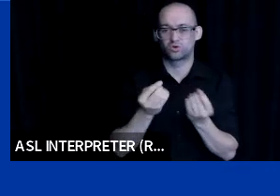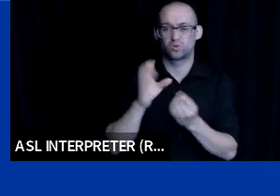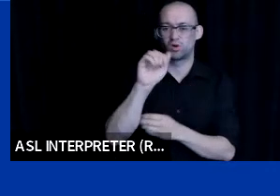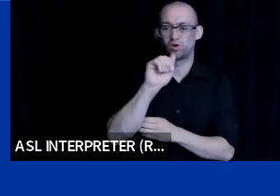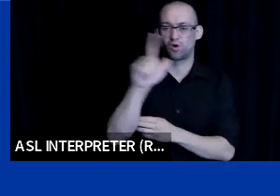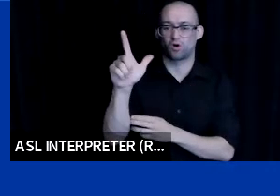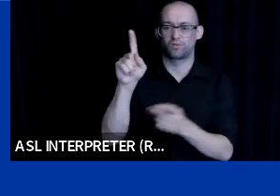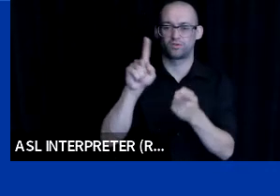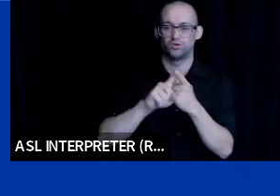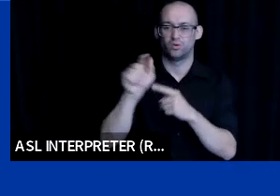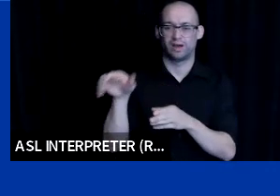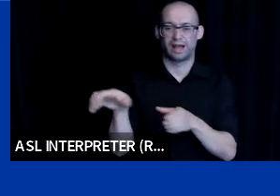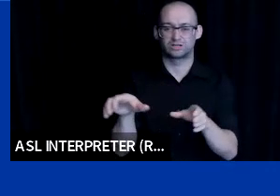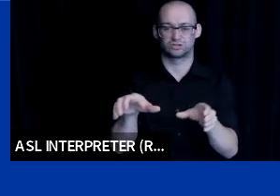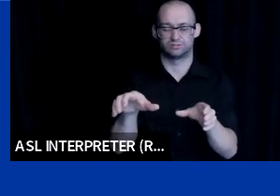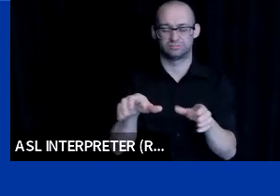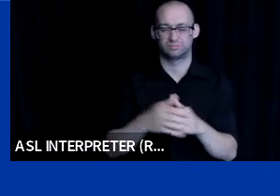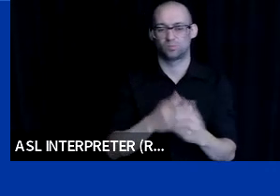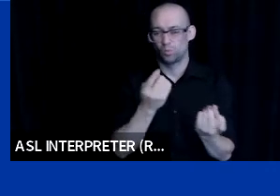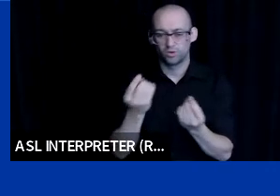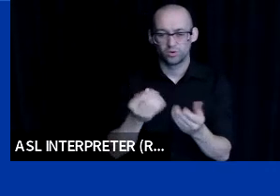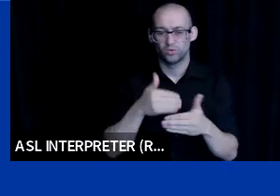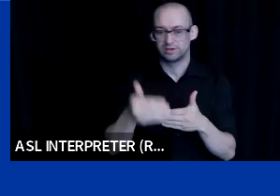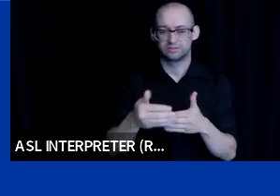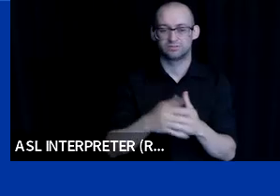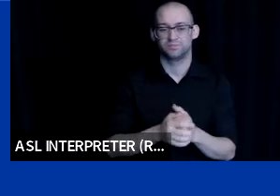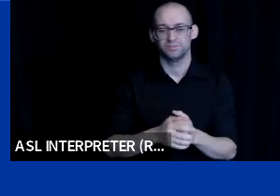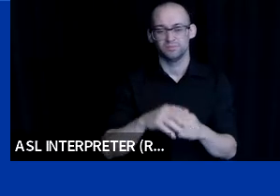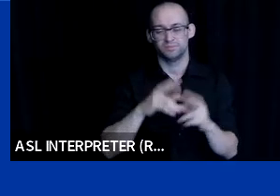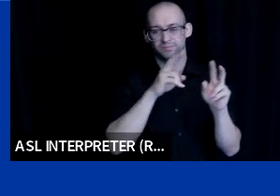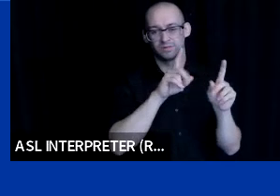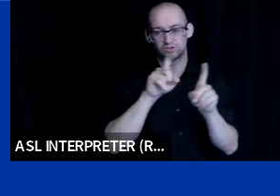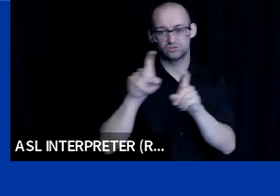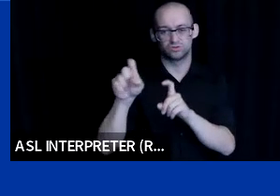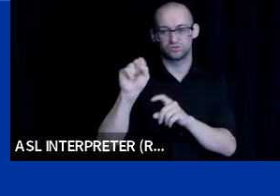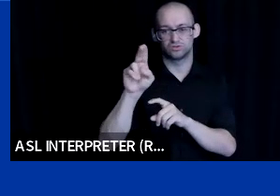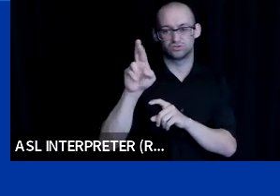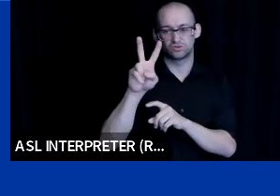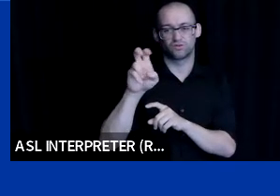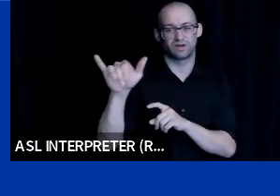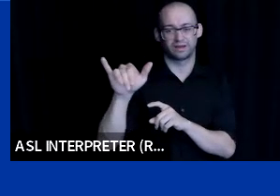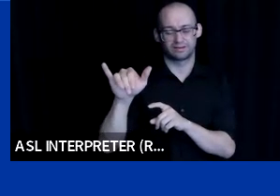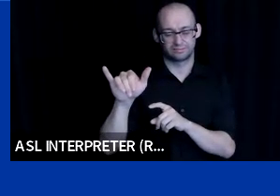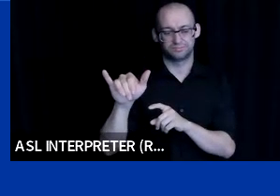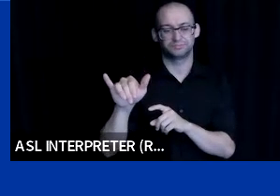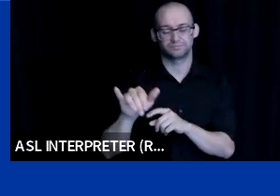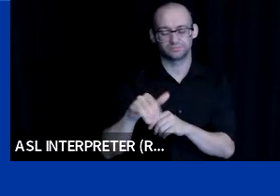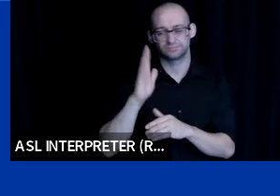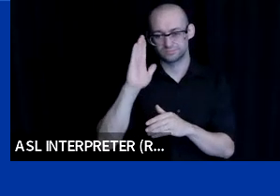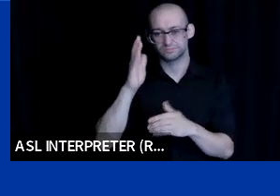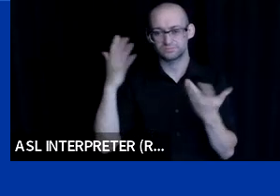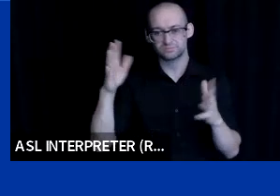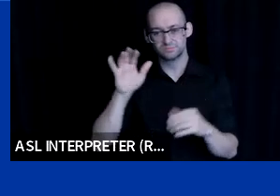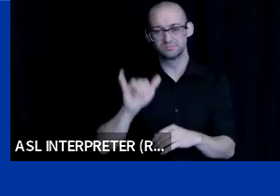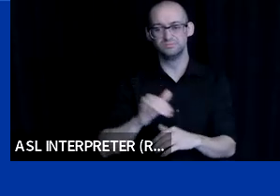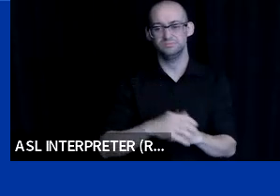about our surveys that are out there and live right now, and then we'll wrap it up. So before